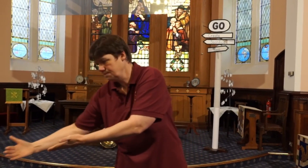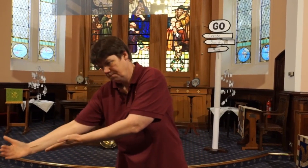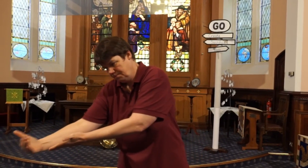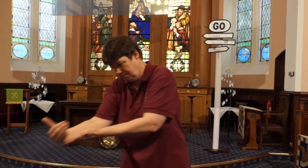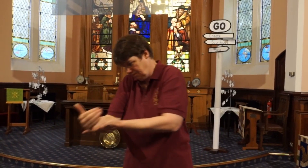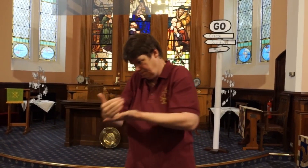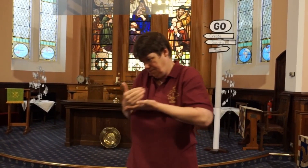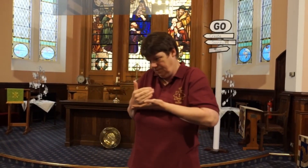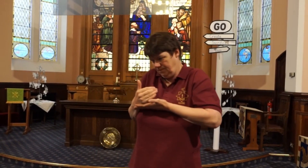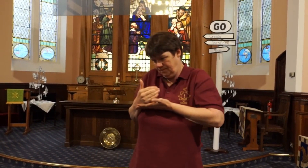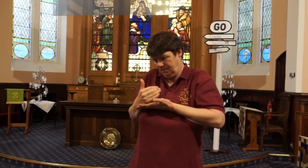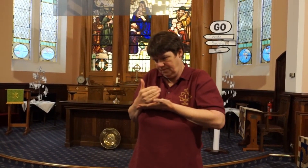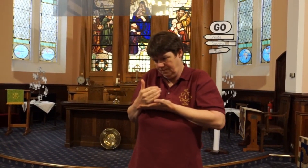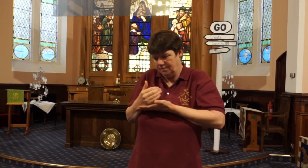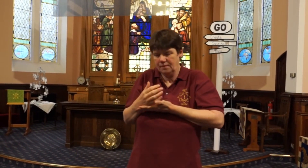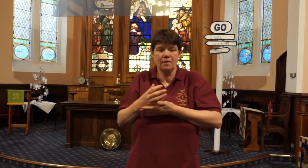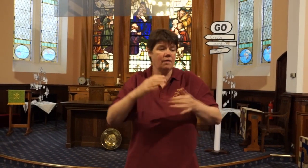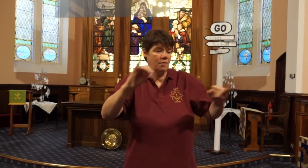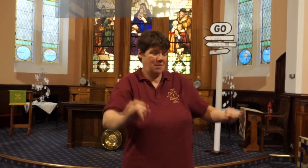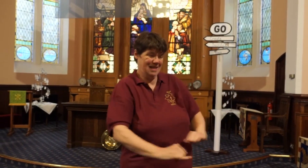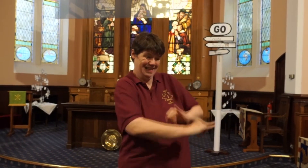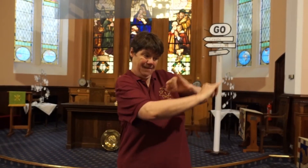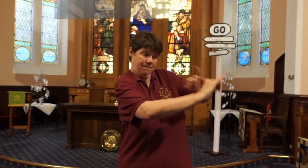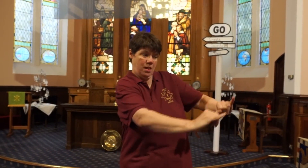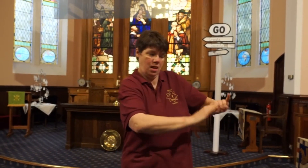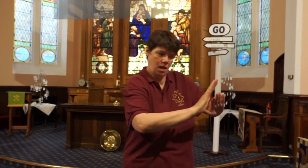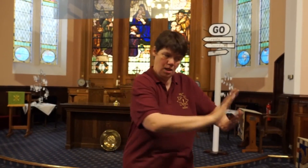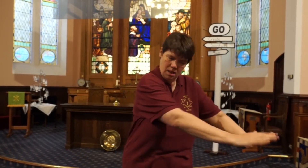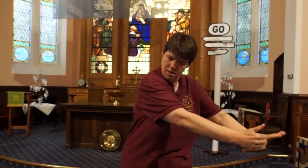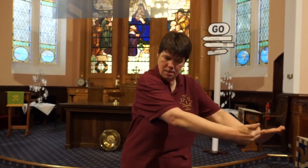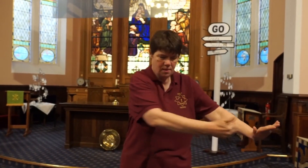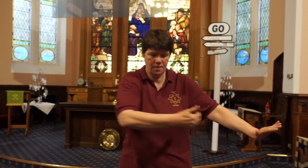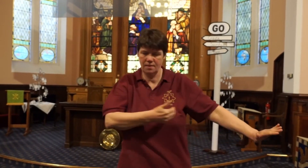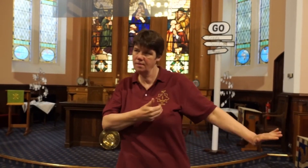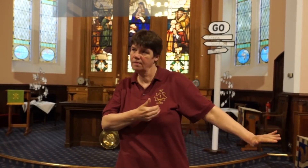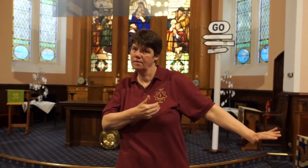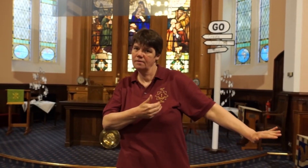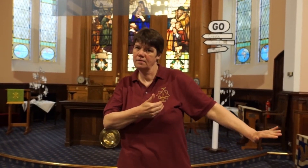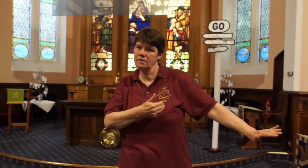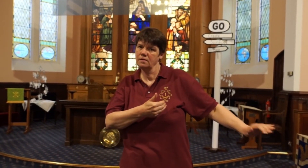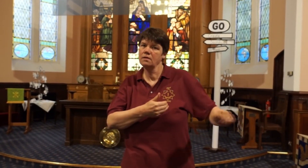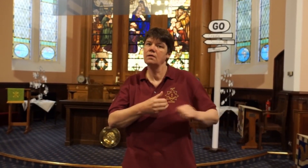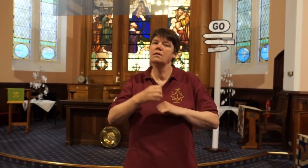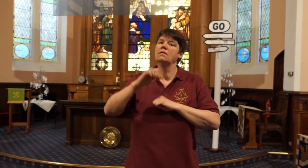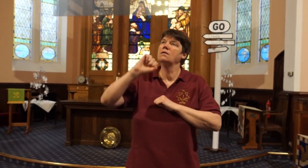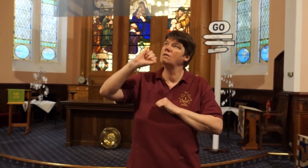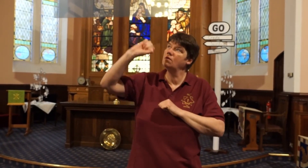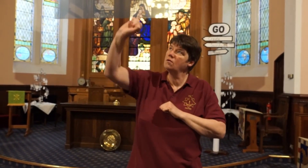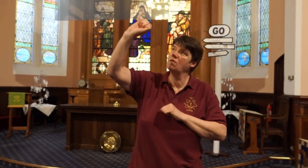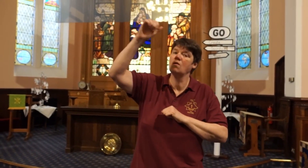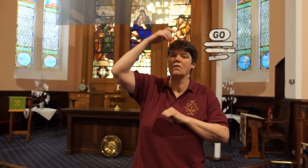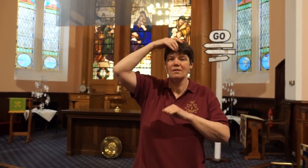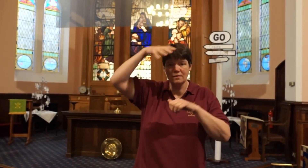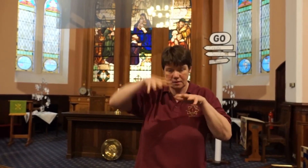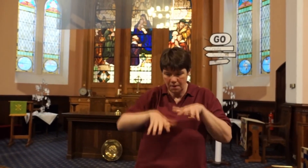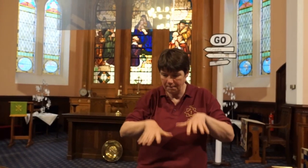the time of trial, and deliver us from evil. For the kingdom,